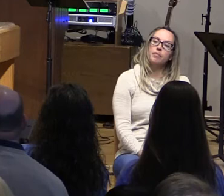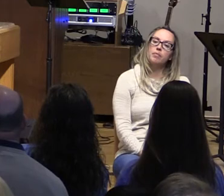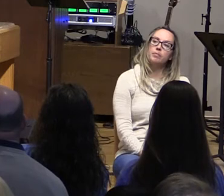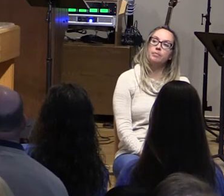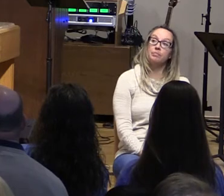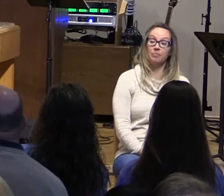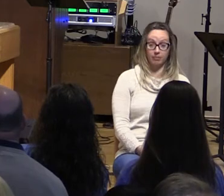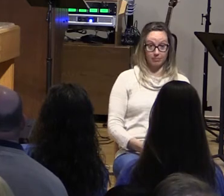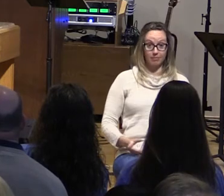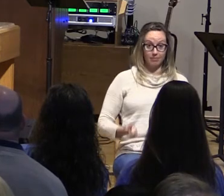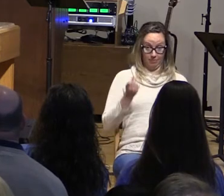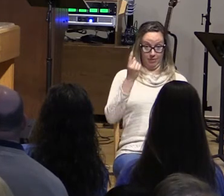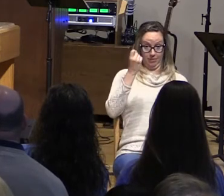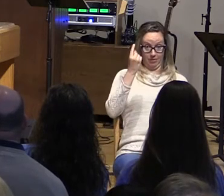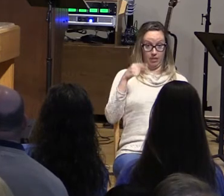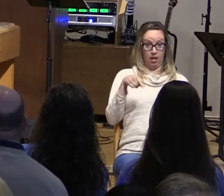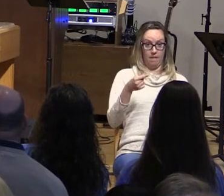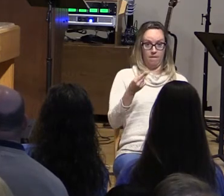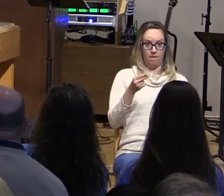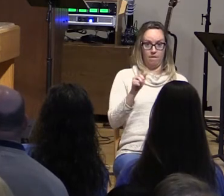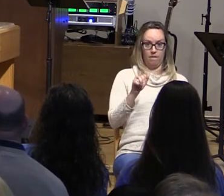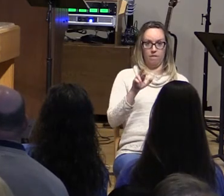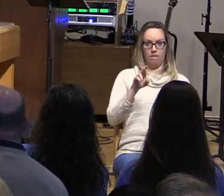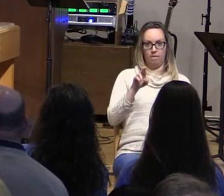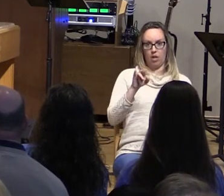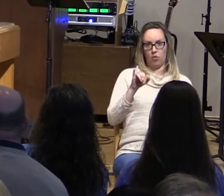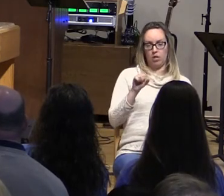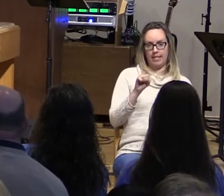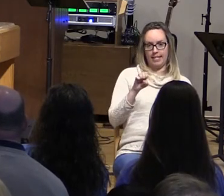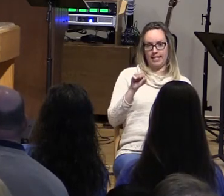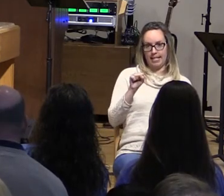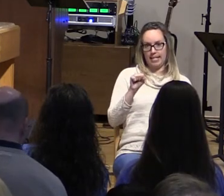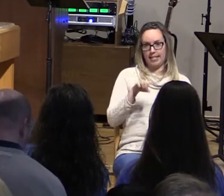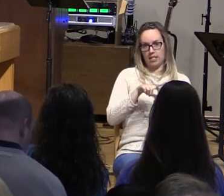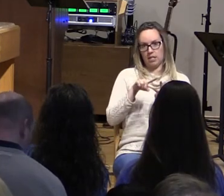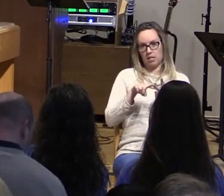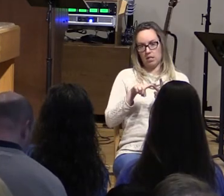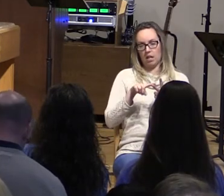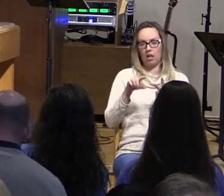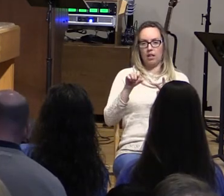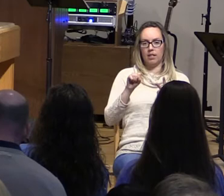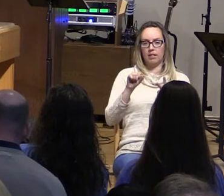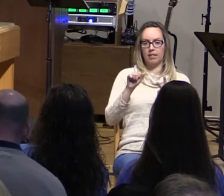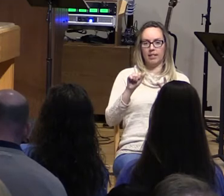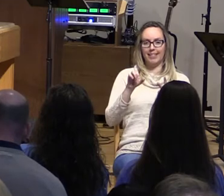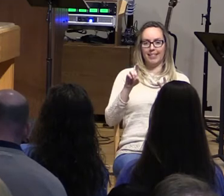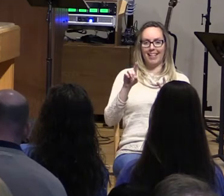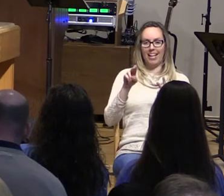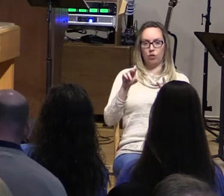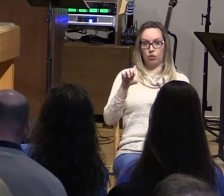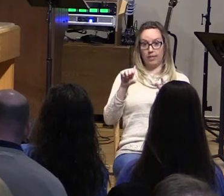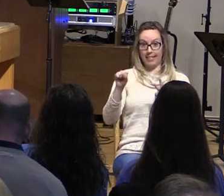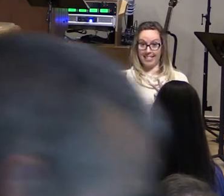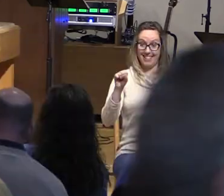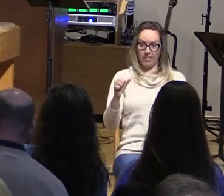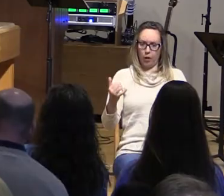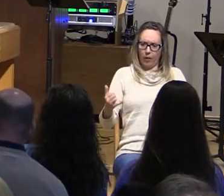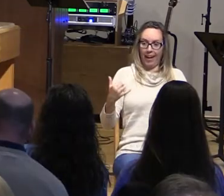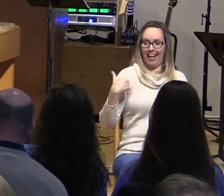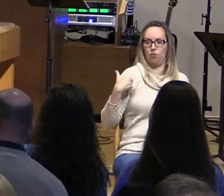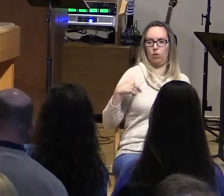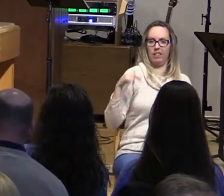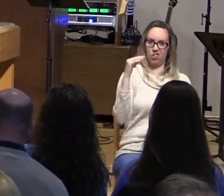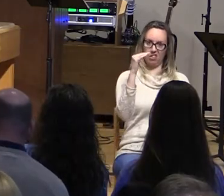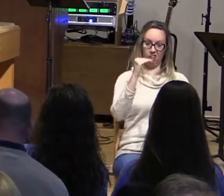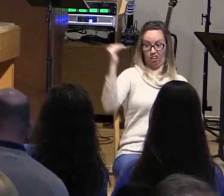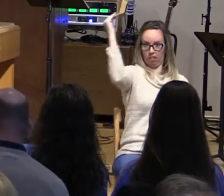You see, the Pharisees and the Sadducees, they're the religious elite of the day. They're the ones who,